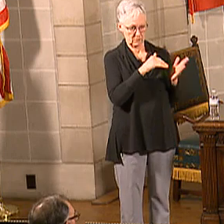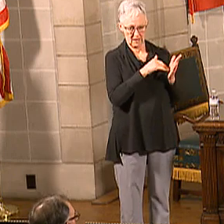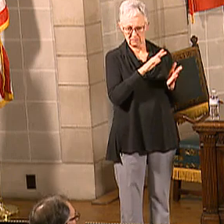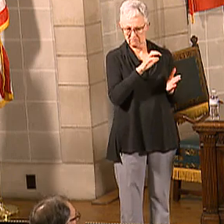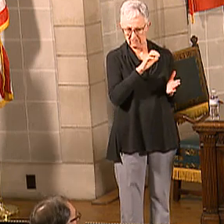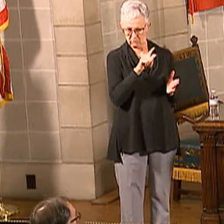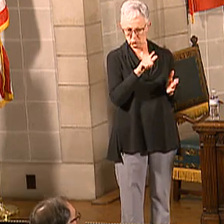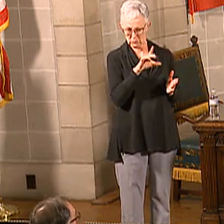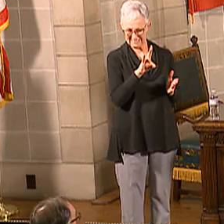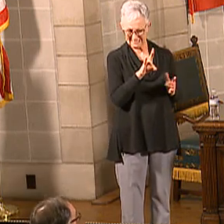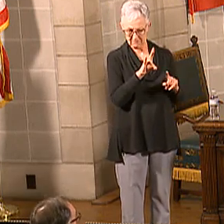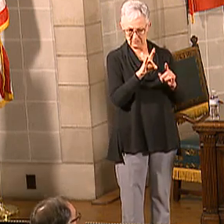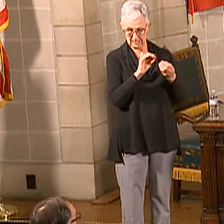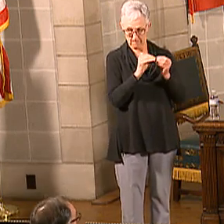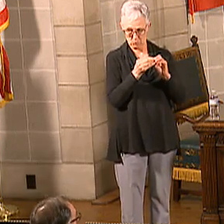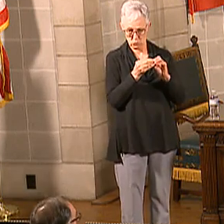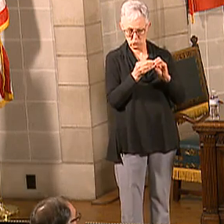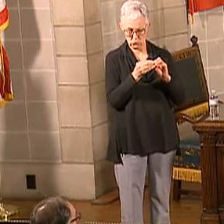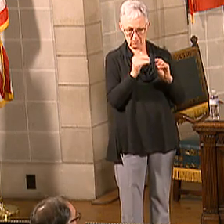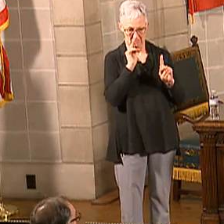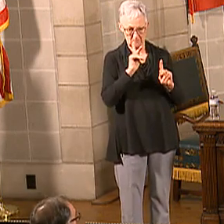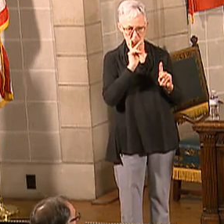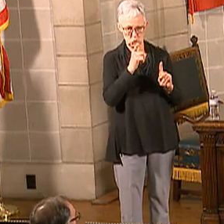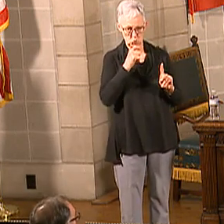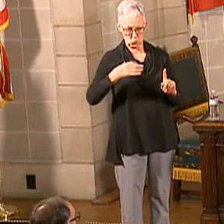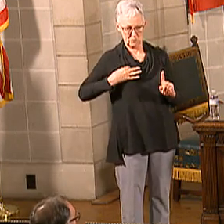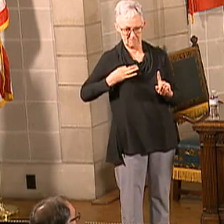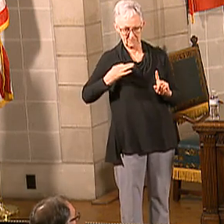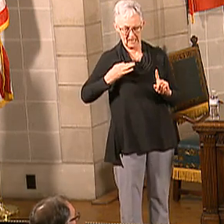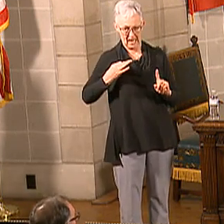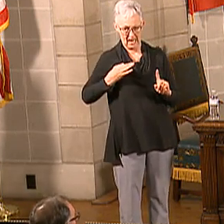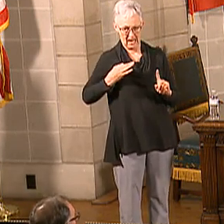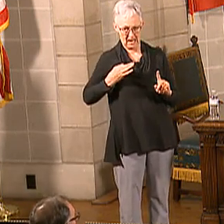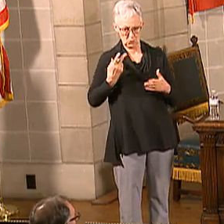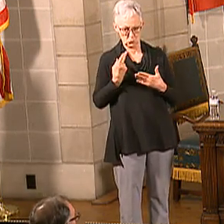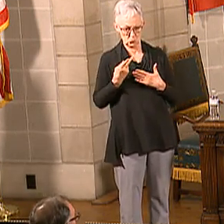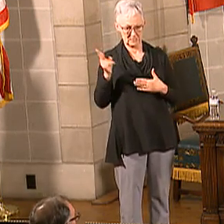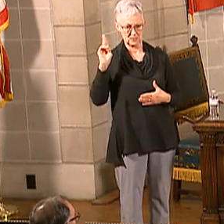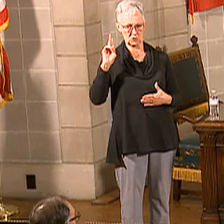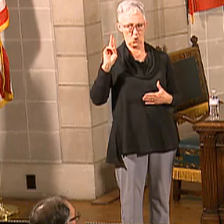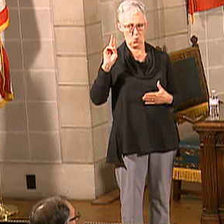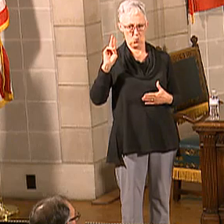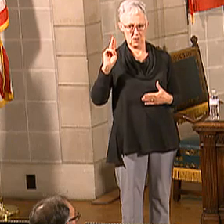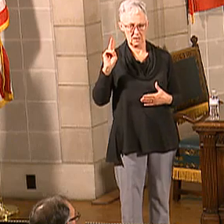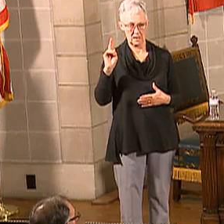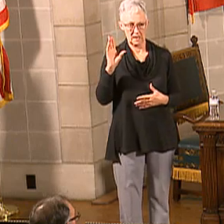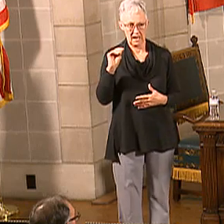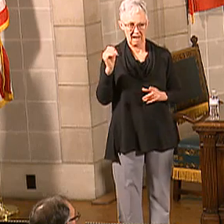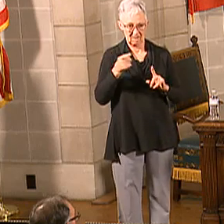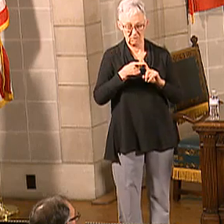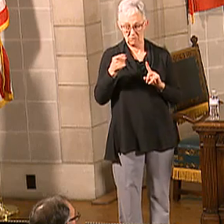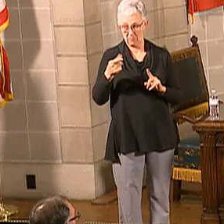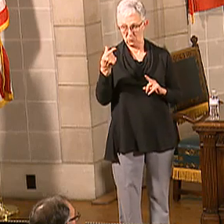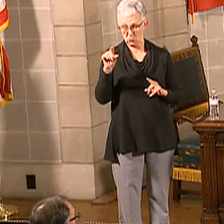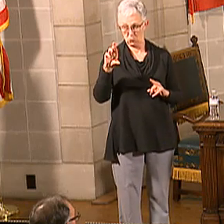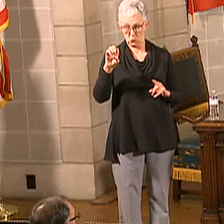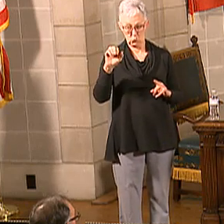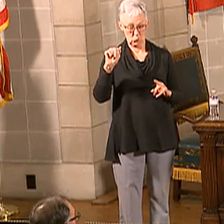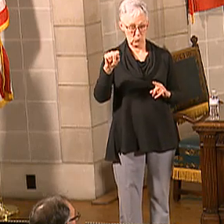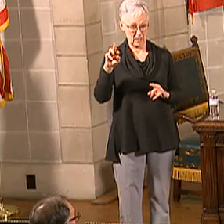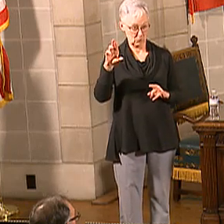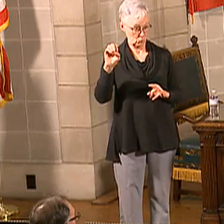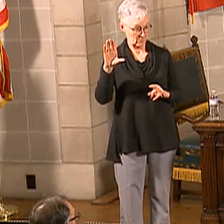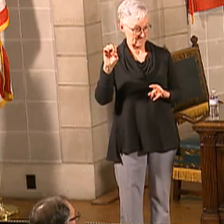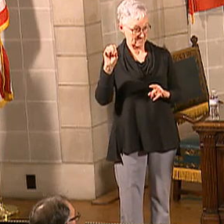earlier. So again, that's a new record compared to the nearly 16,000 we had last week, and the previous record from the Great Recession, which was 4,000. And what is